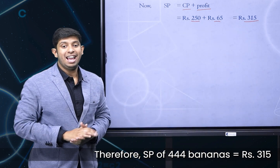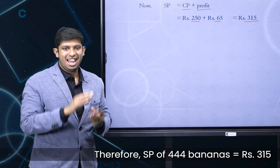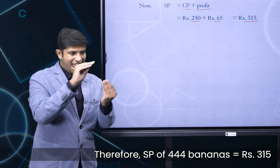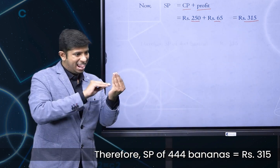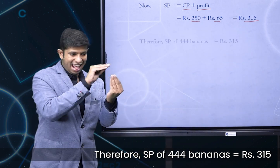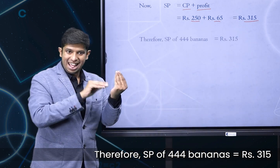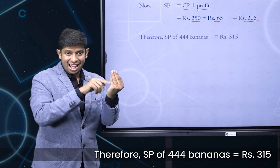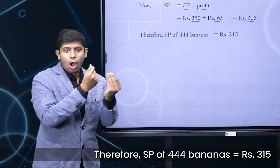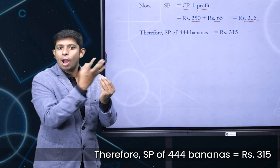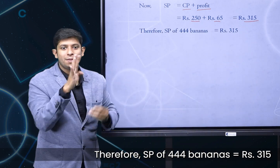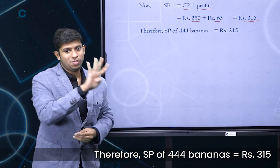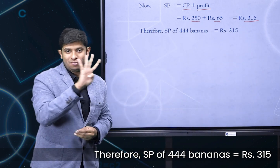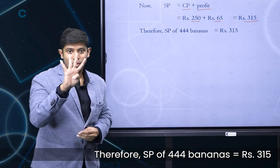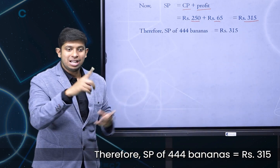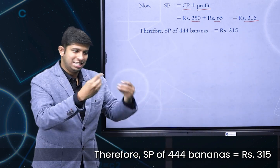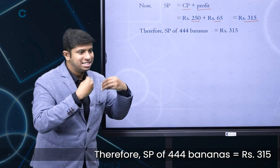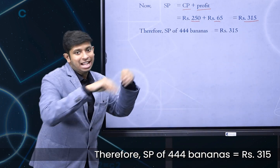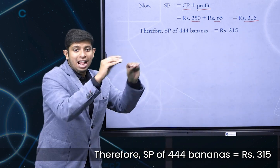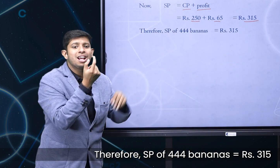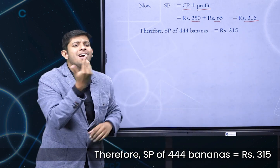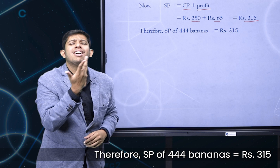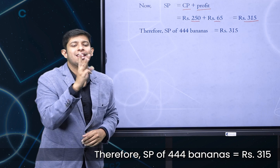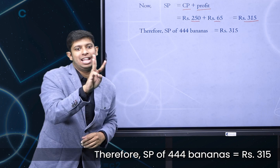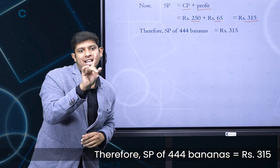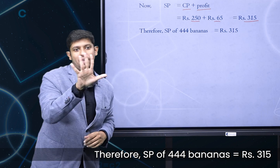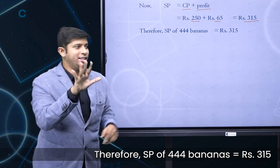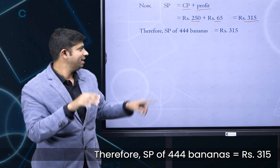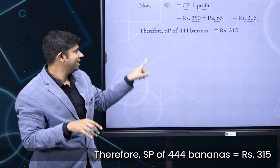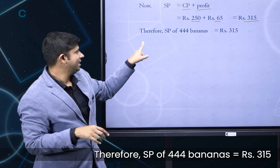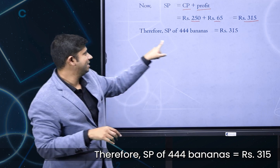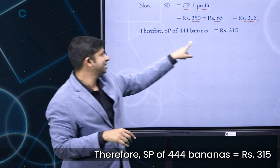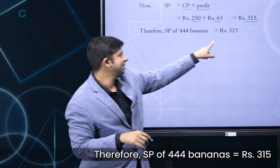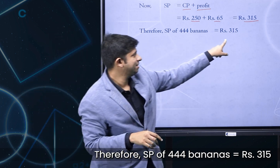Therefore, selling price of 444 bananas is equal to rupees 315.